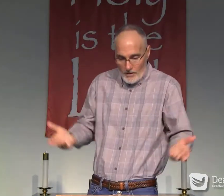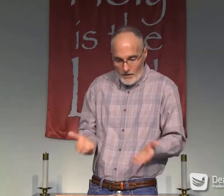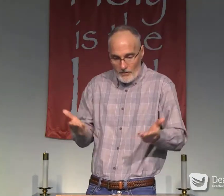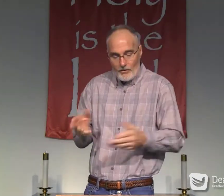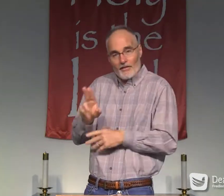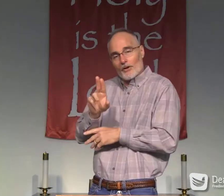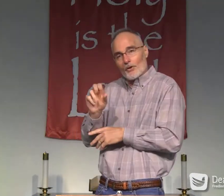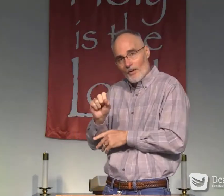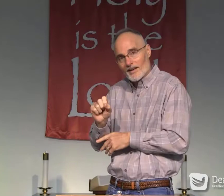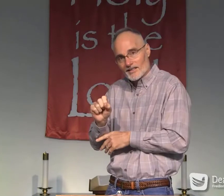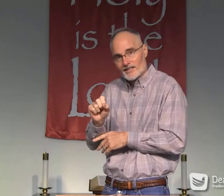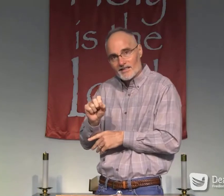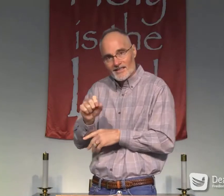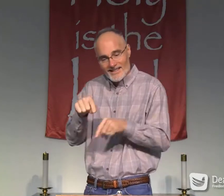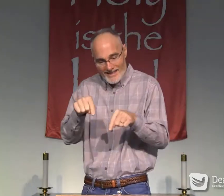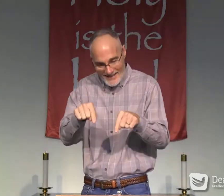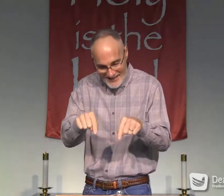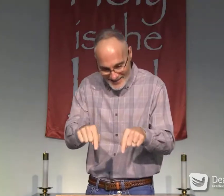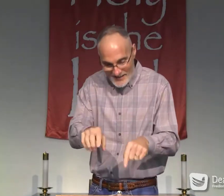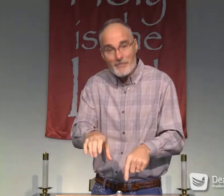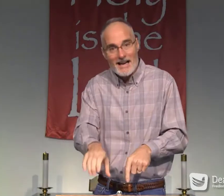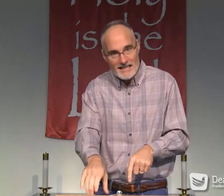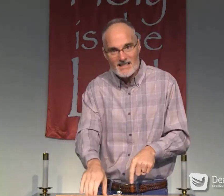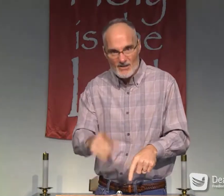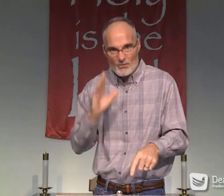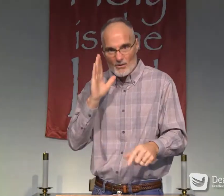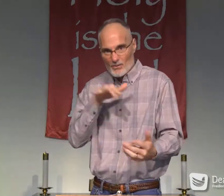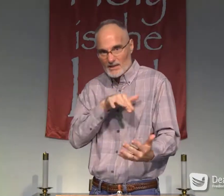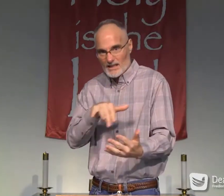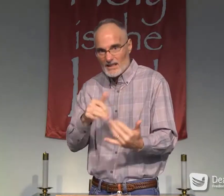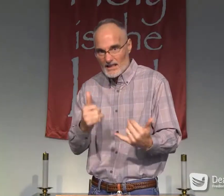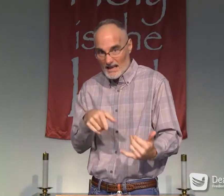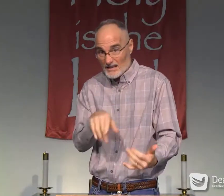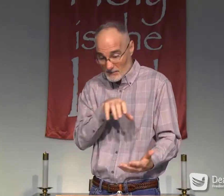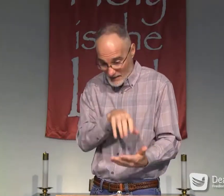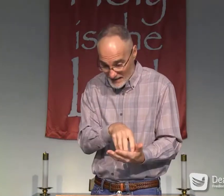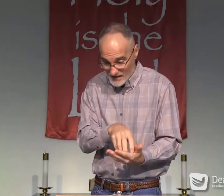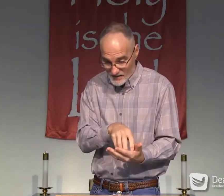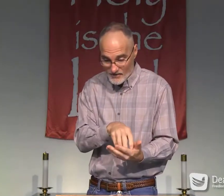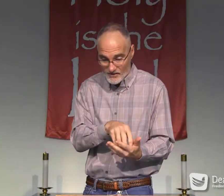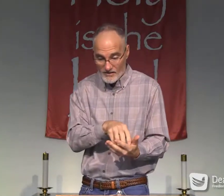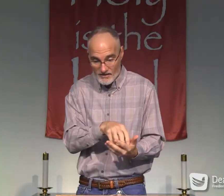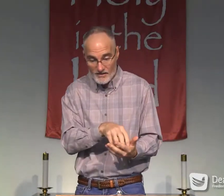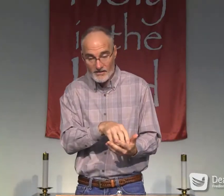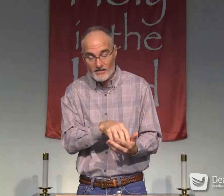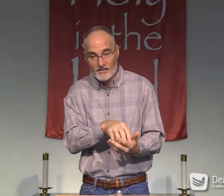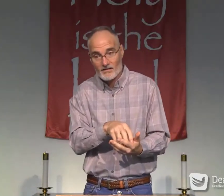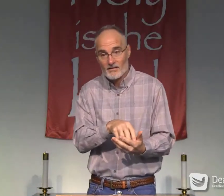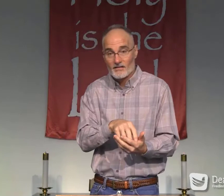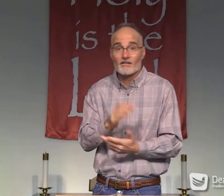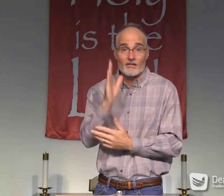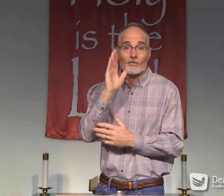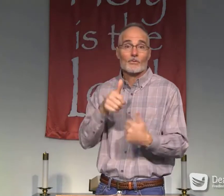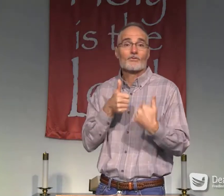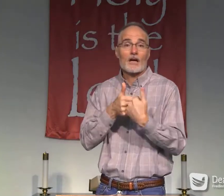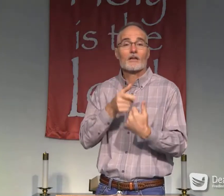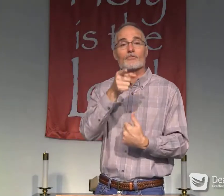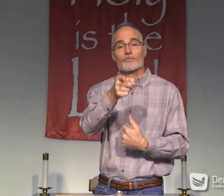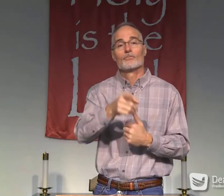your background, it really doesn't matter. If you grew up here in the United States, this